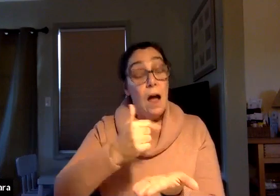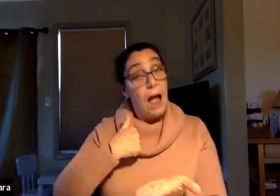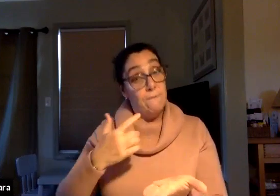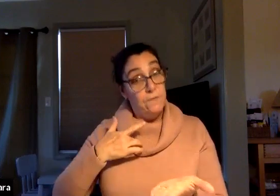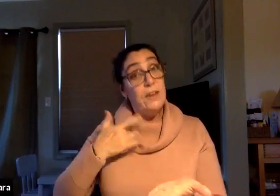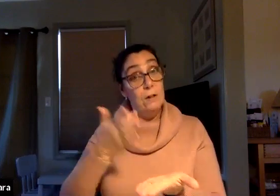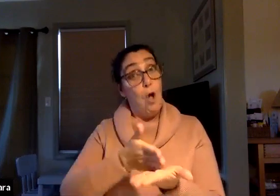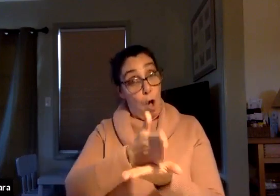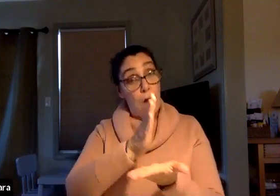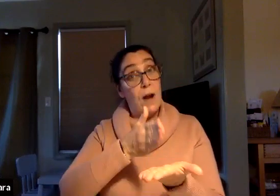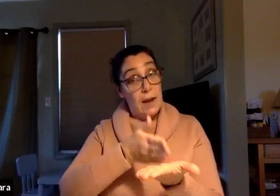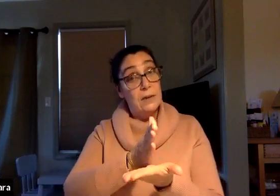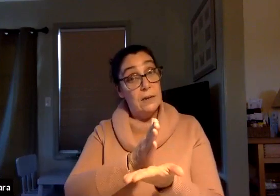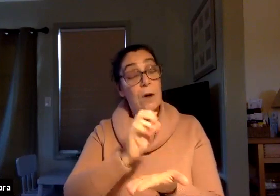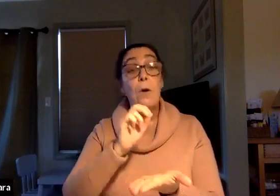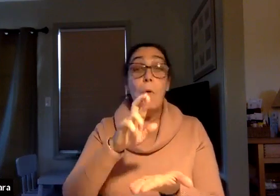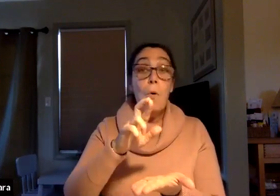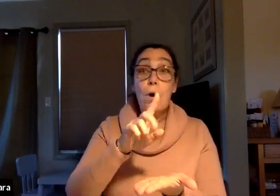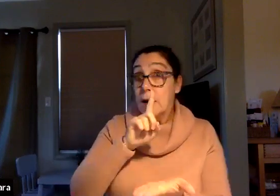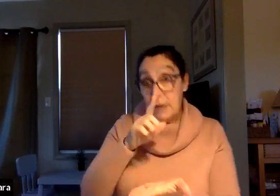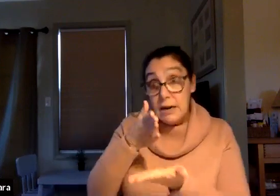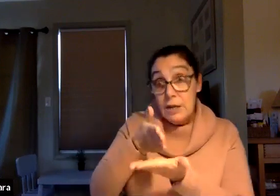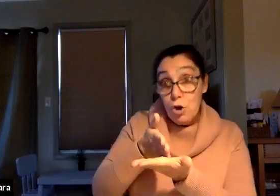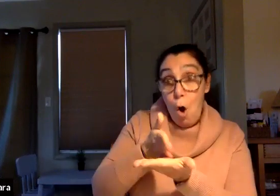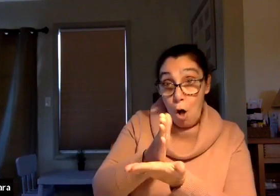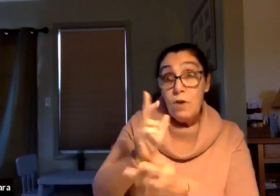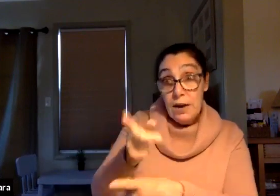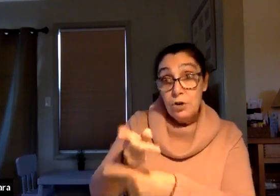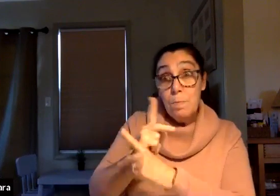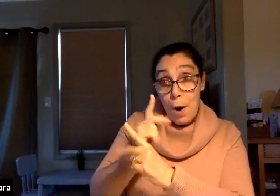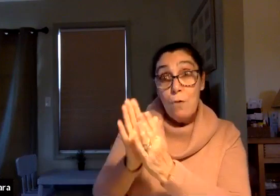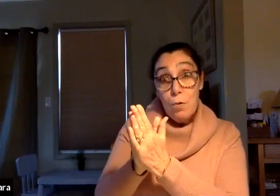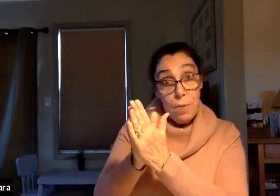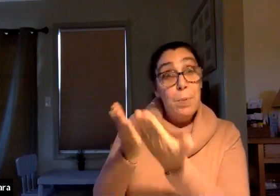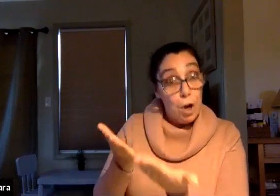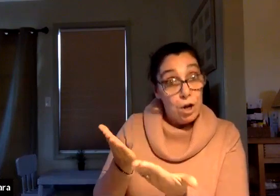I feel all right, or it's all right to borrow the book.